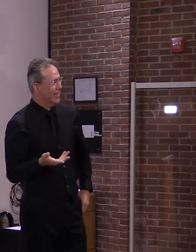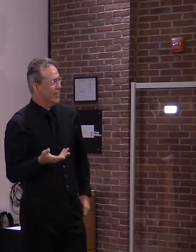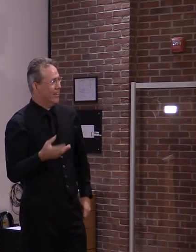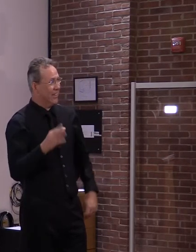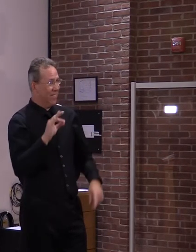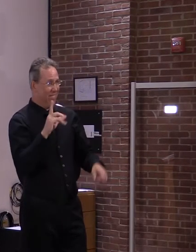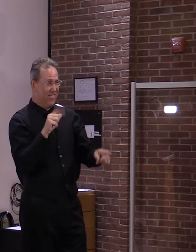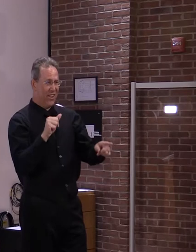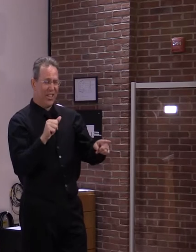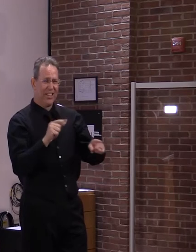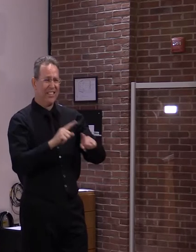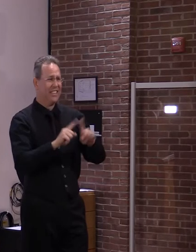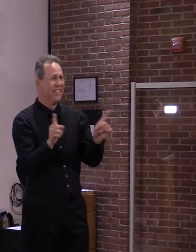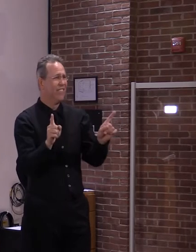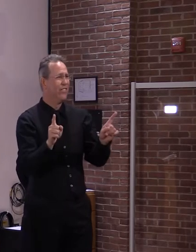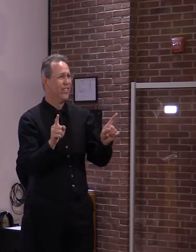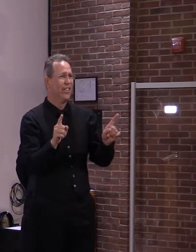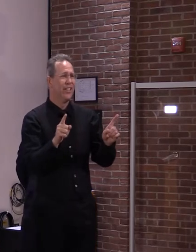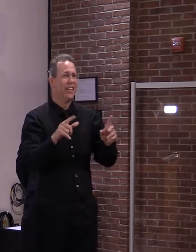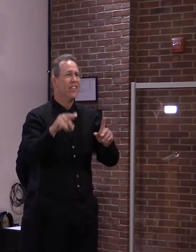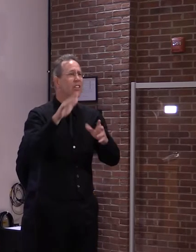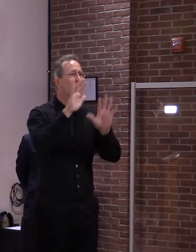time that their